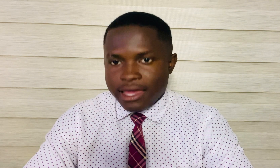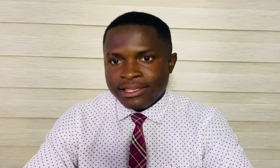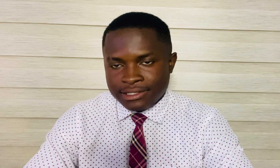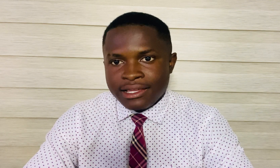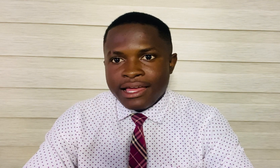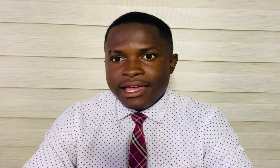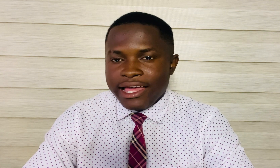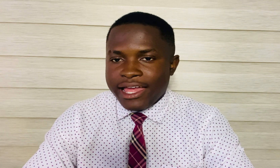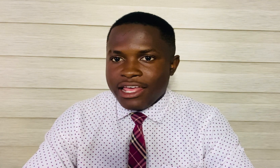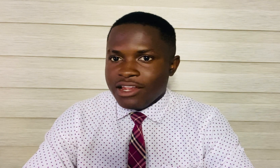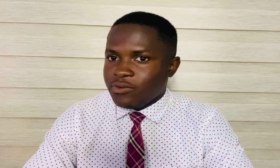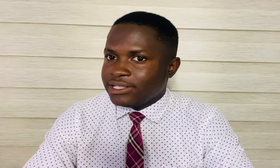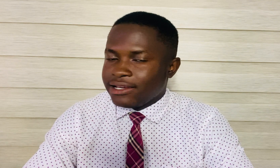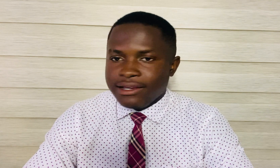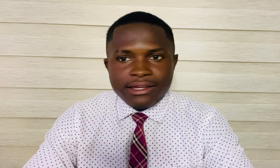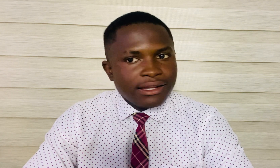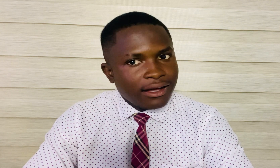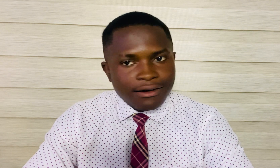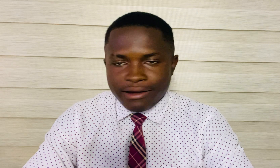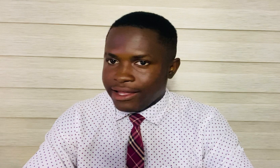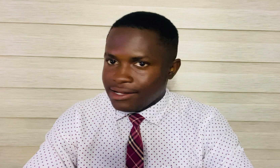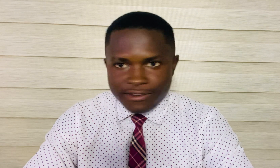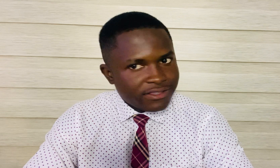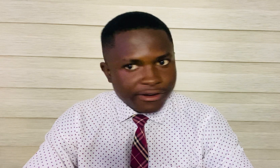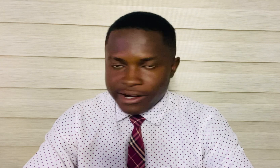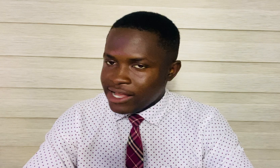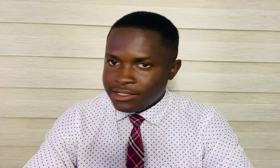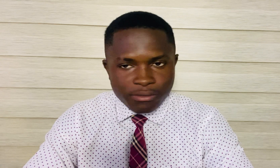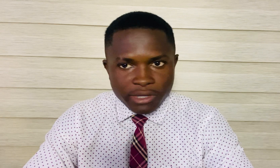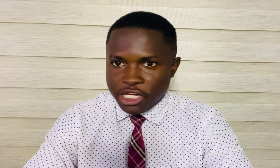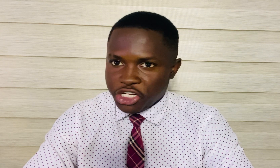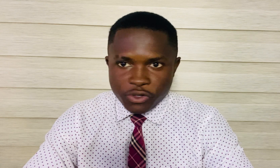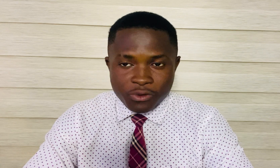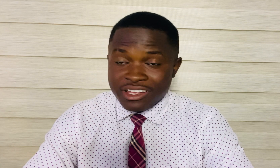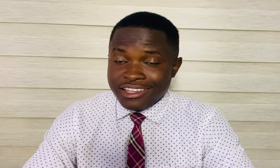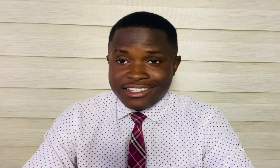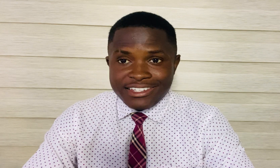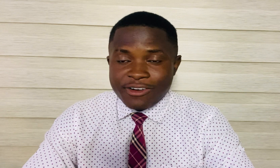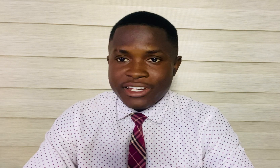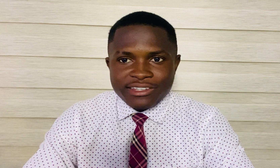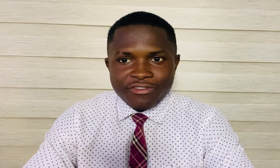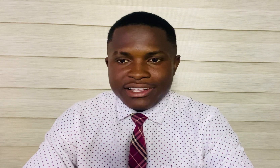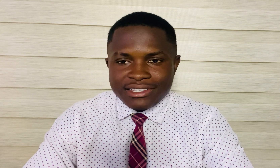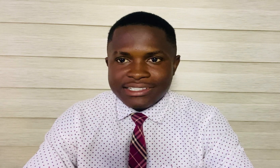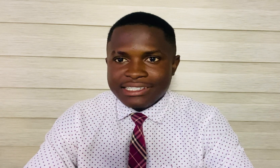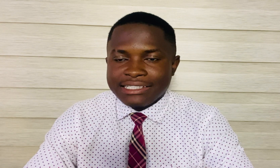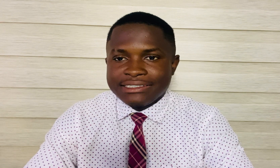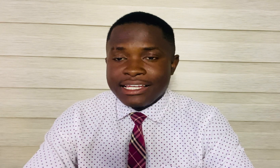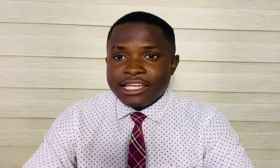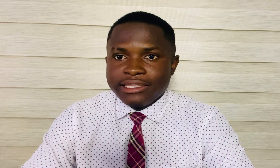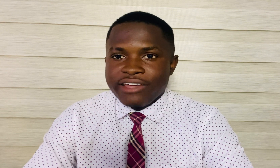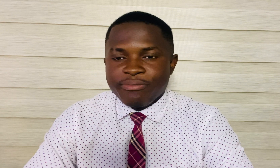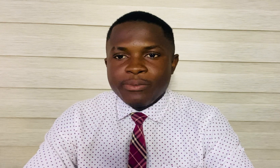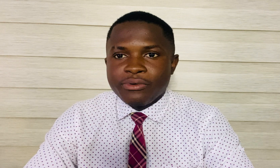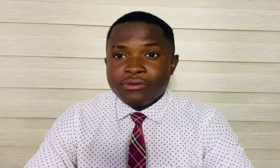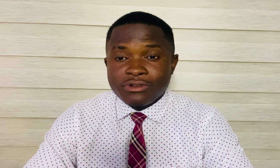yes, and we turn our head left and right to mean no. The only difference is that deaf people will tend